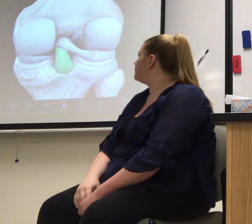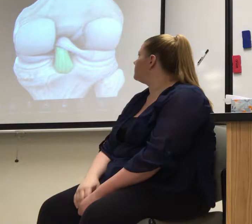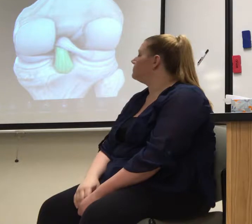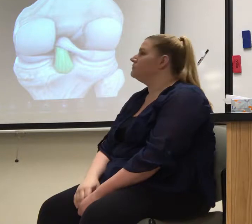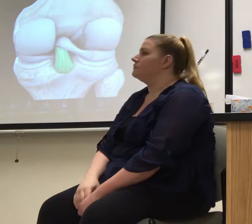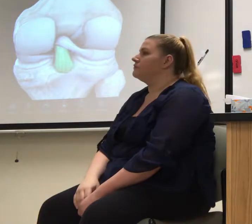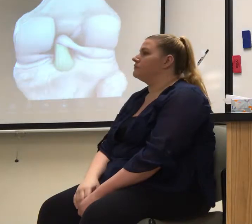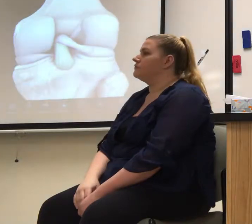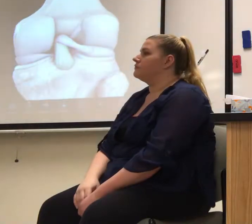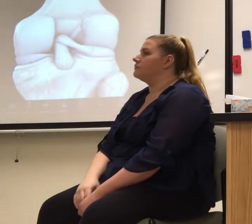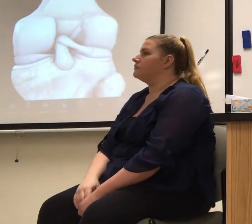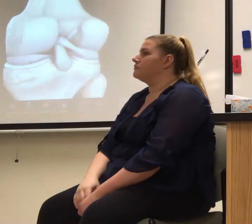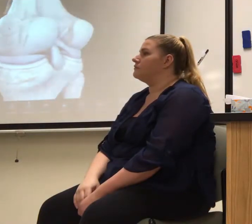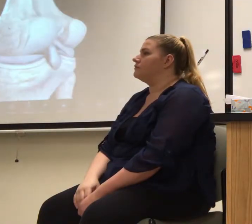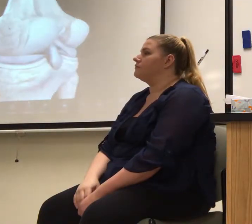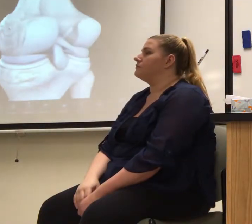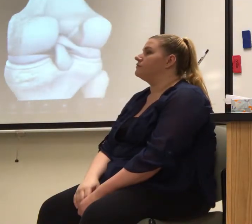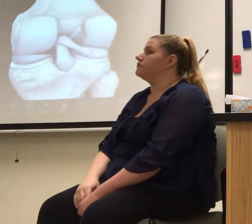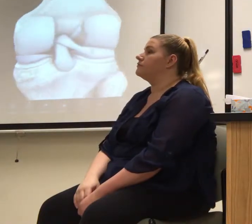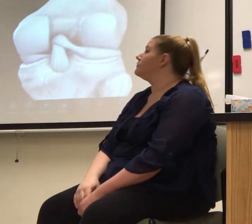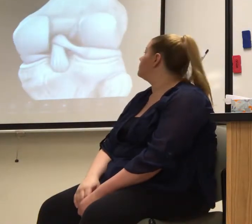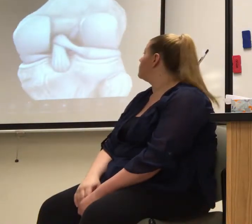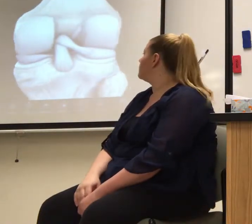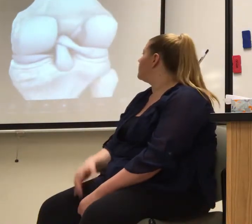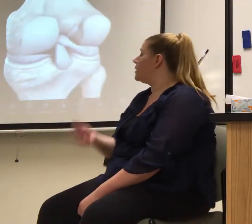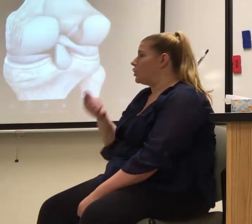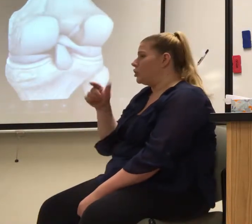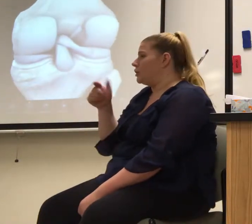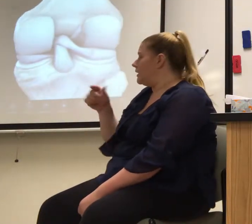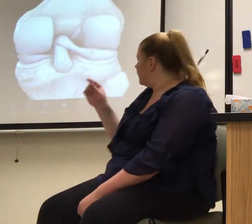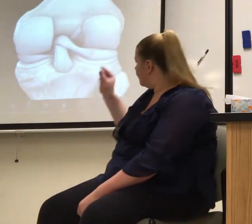There's a posterior cruciate ligament.